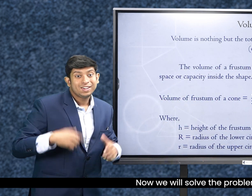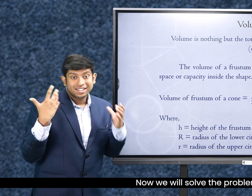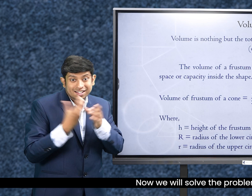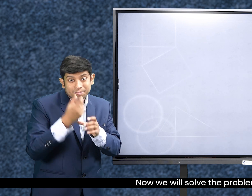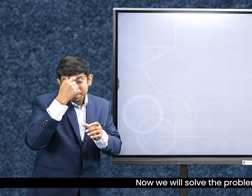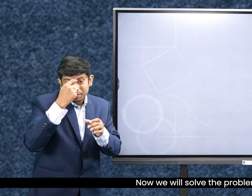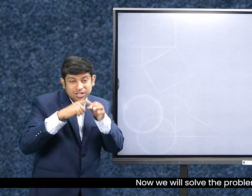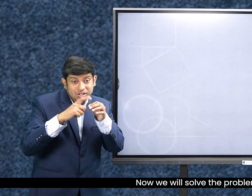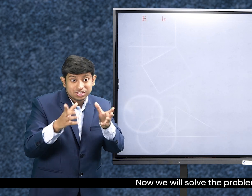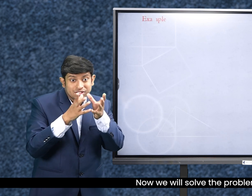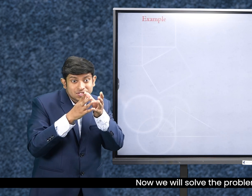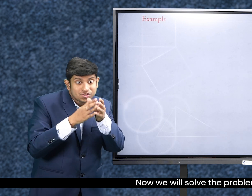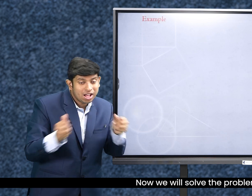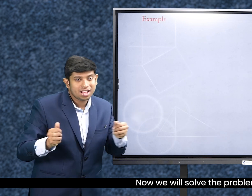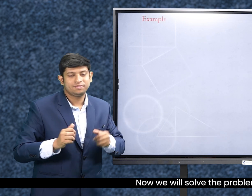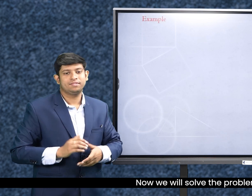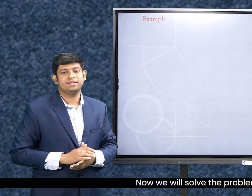Now we will solve a problem.